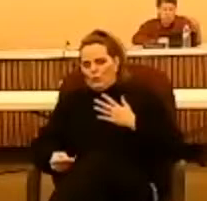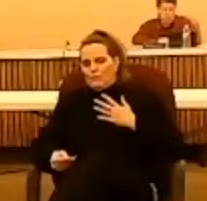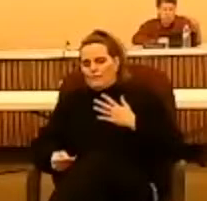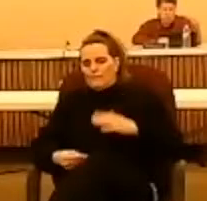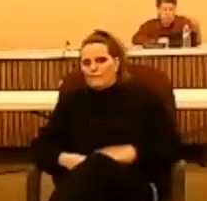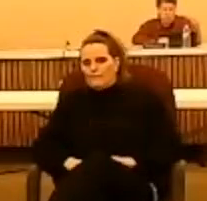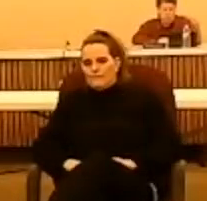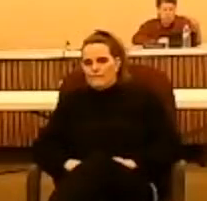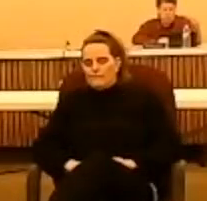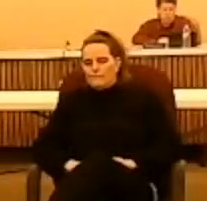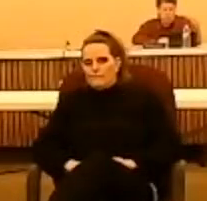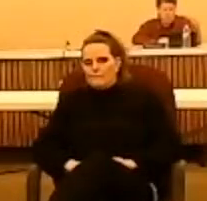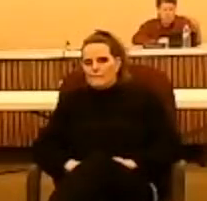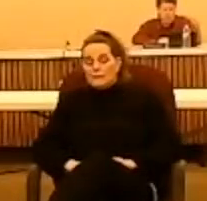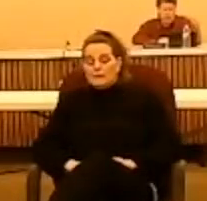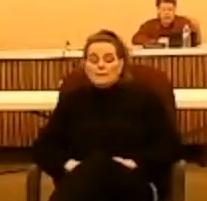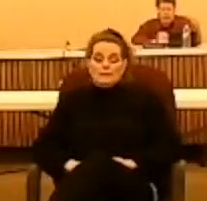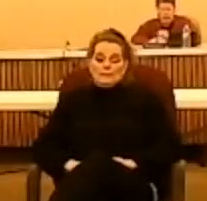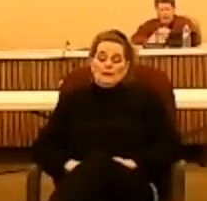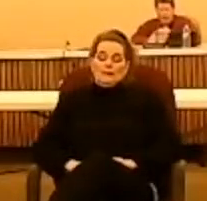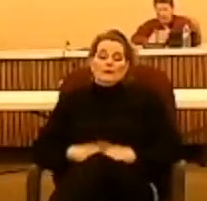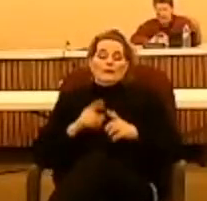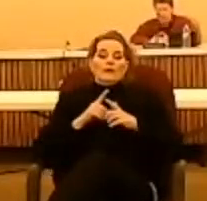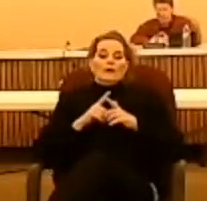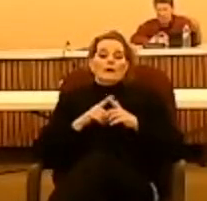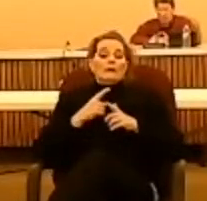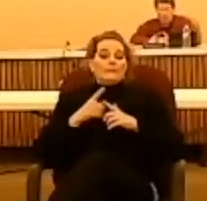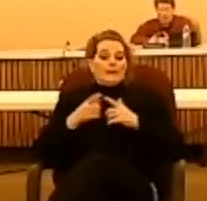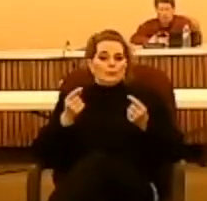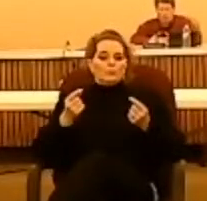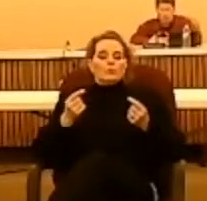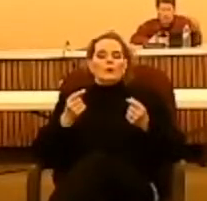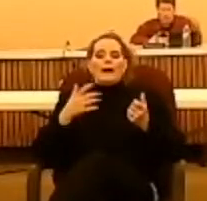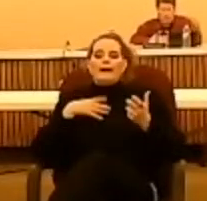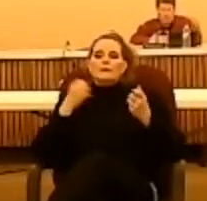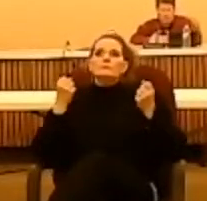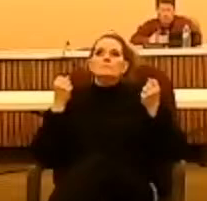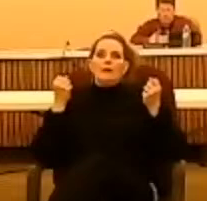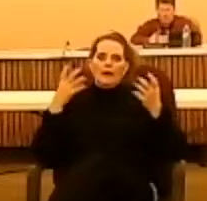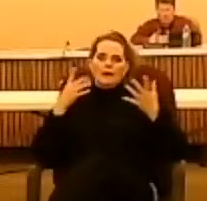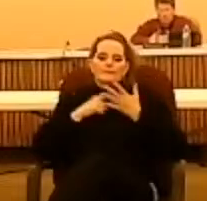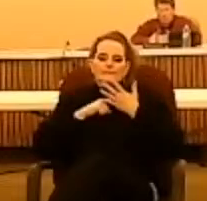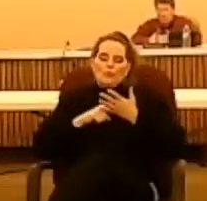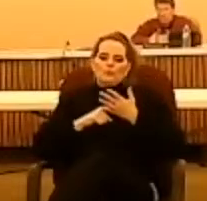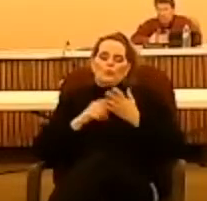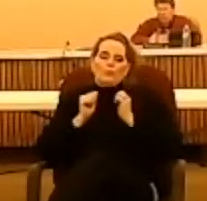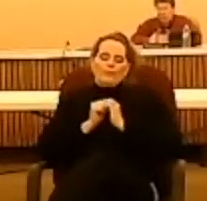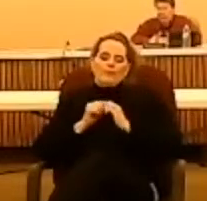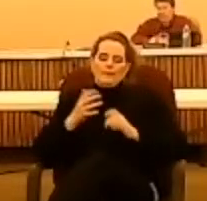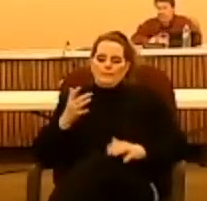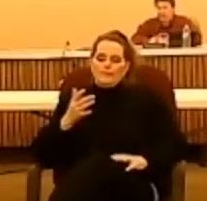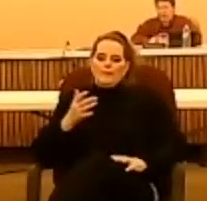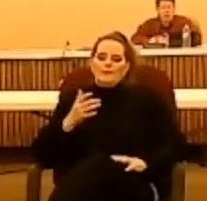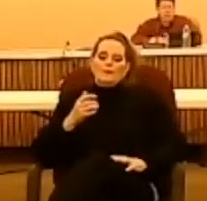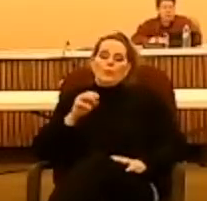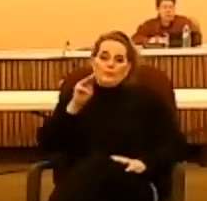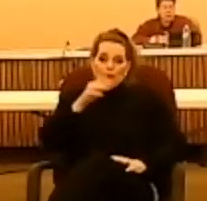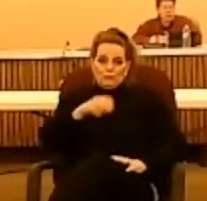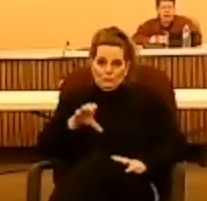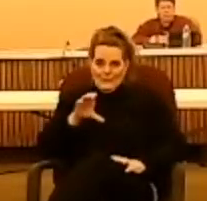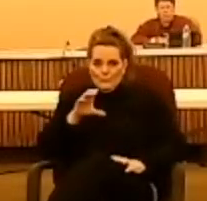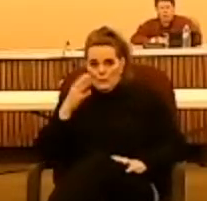So I then had a bunch of discussions with the county